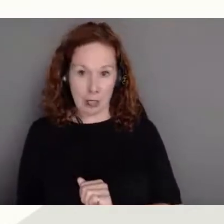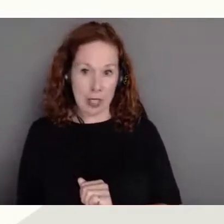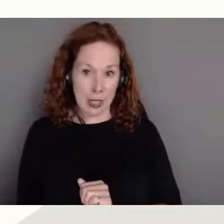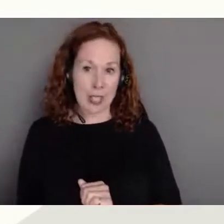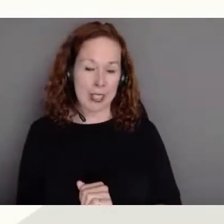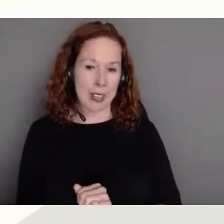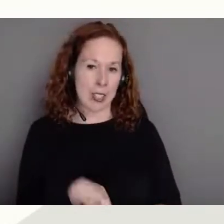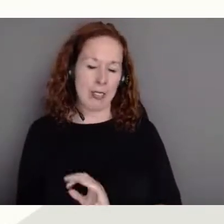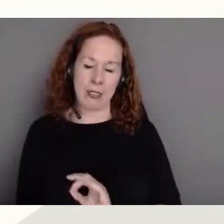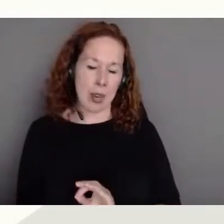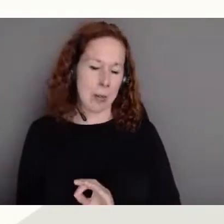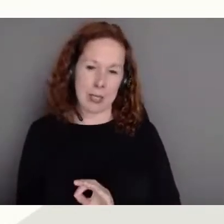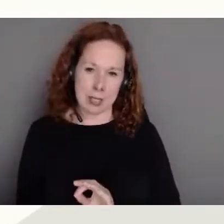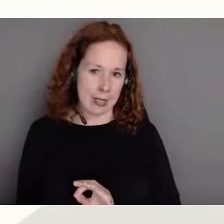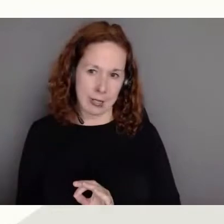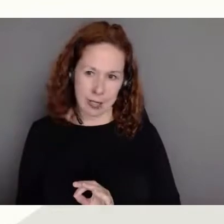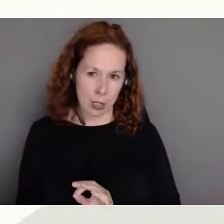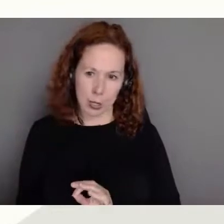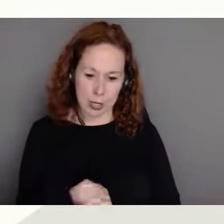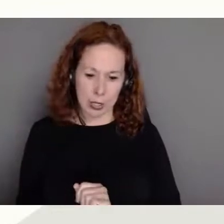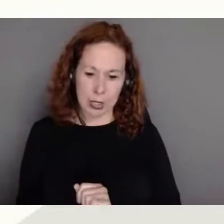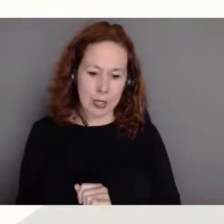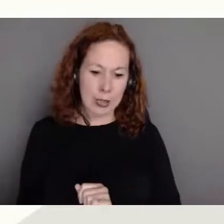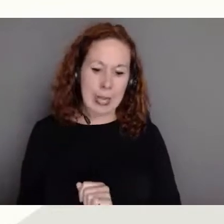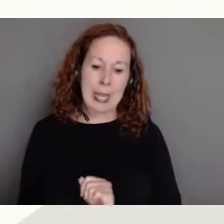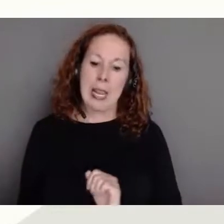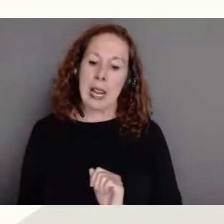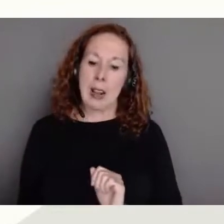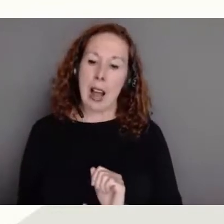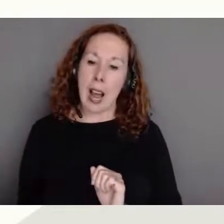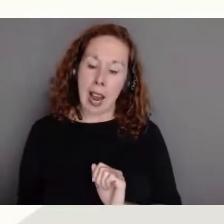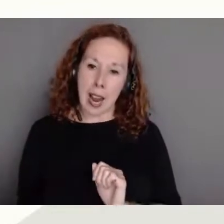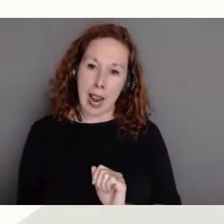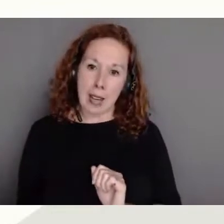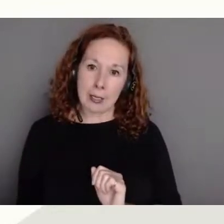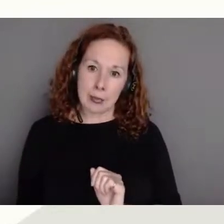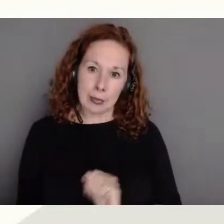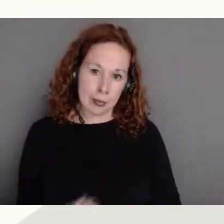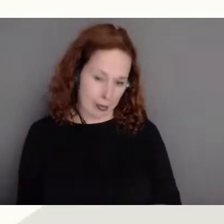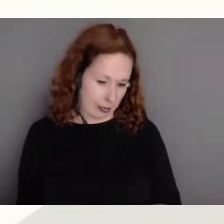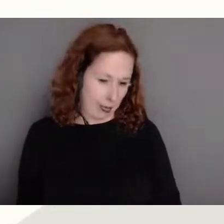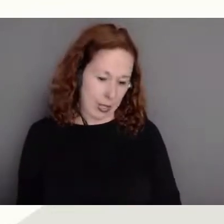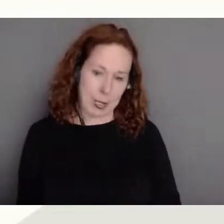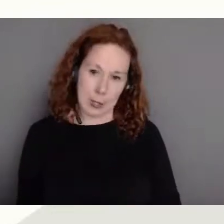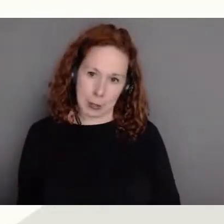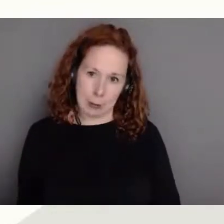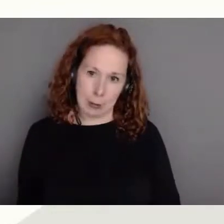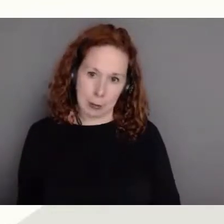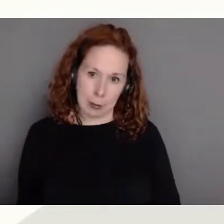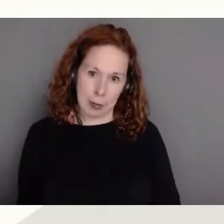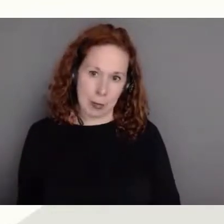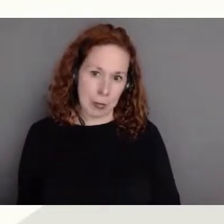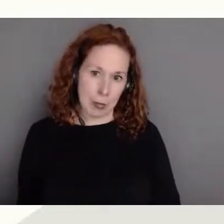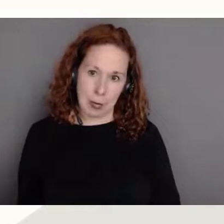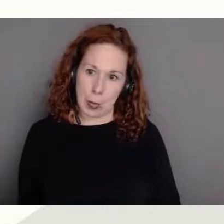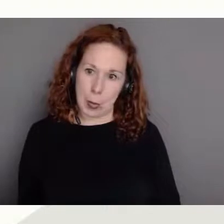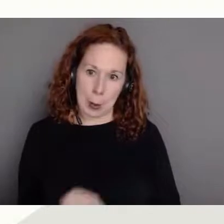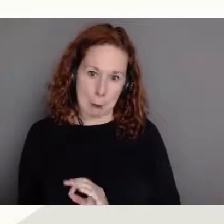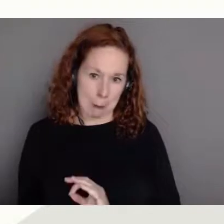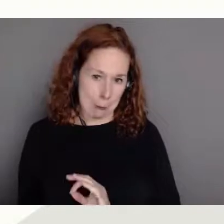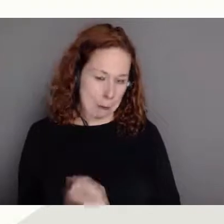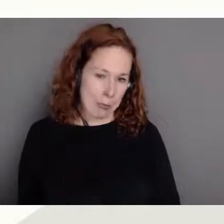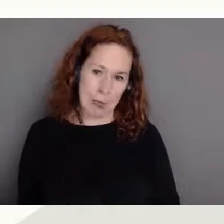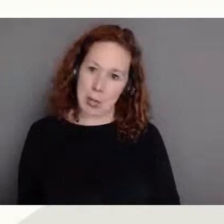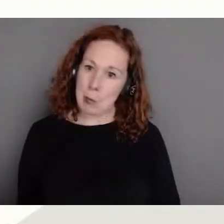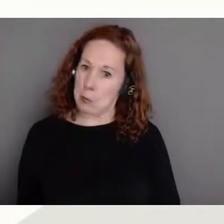Deaf and Hard of Hearing Center, fabulous deaf instructors. Super. I'll put a link in the show notes after we